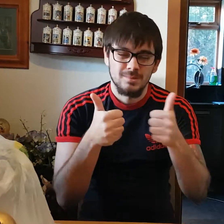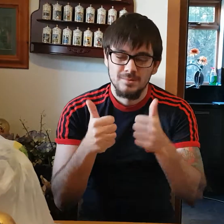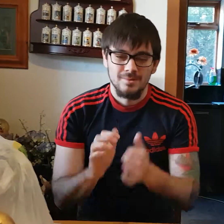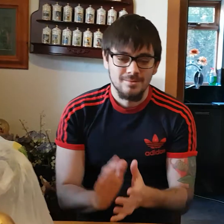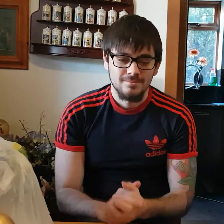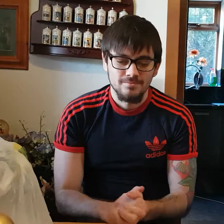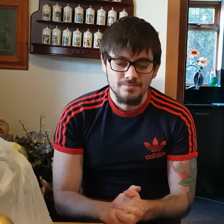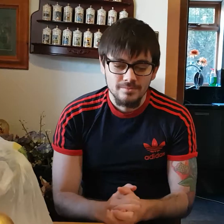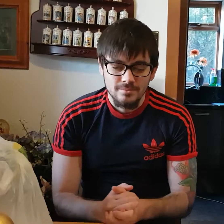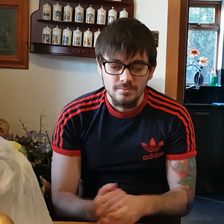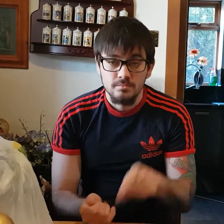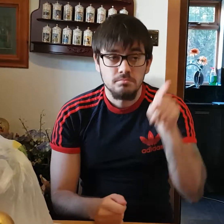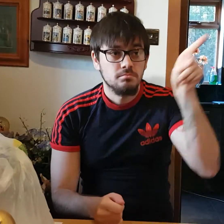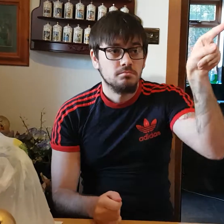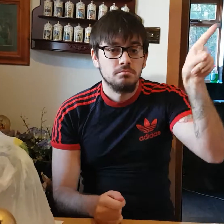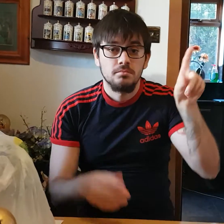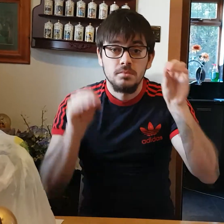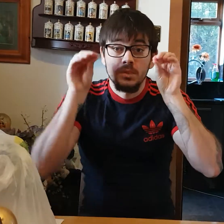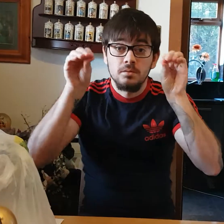Lots of signing, it was great.